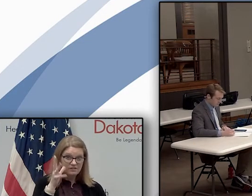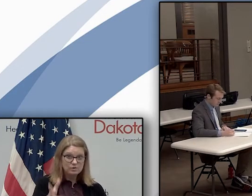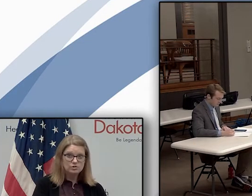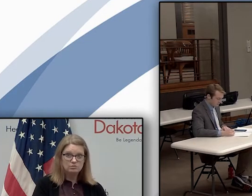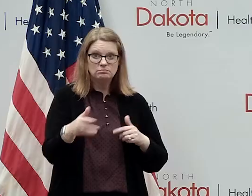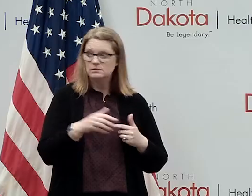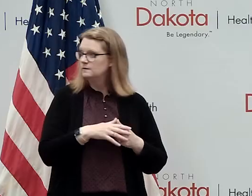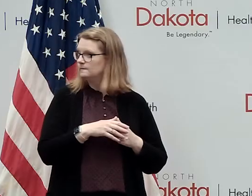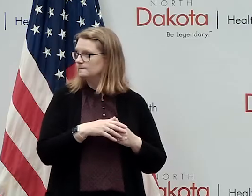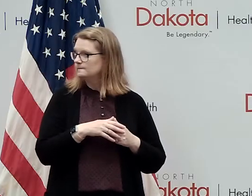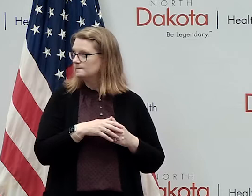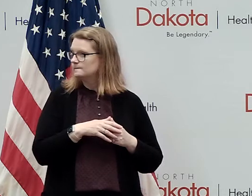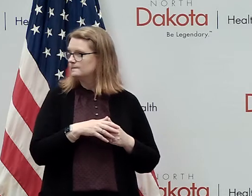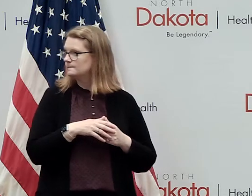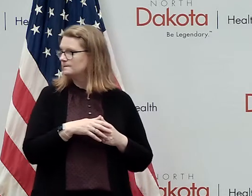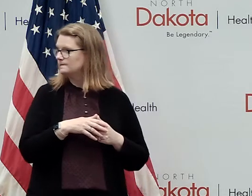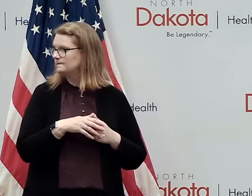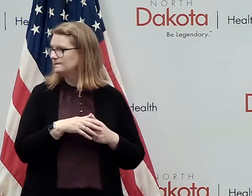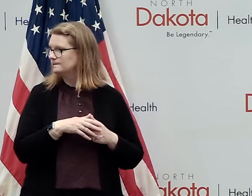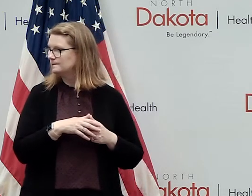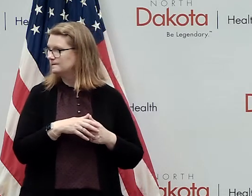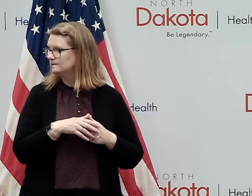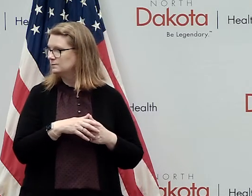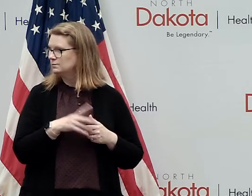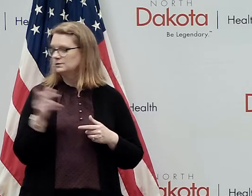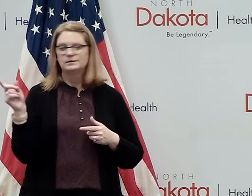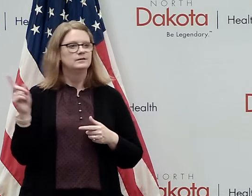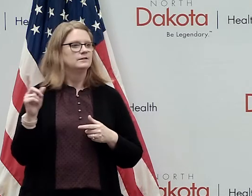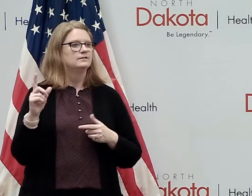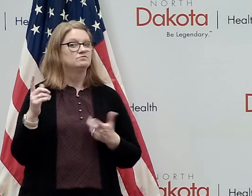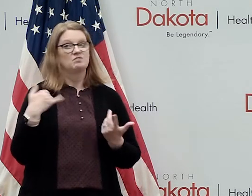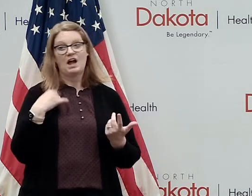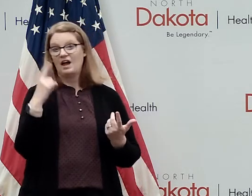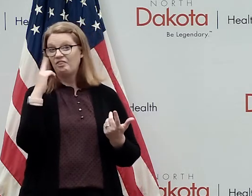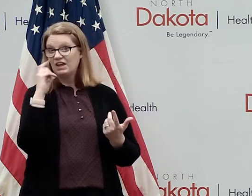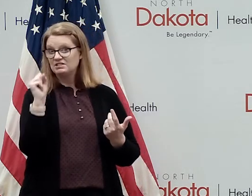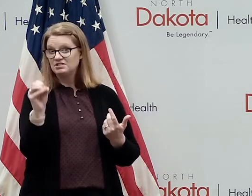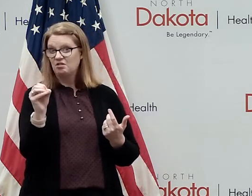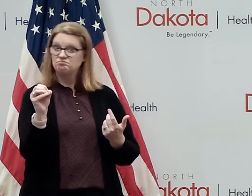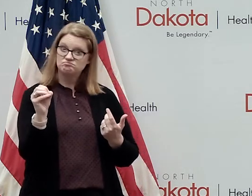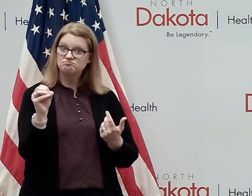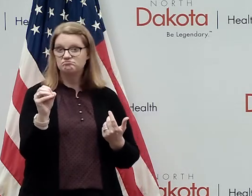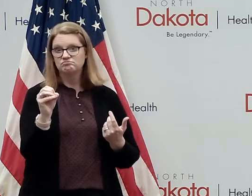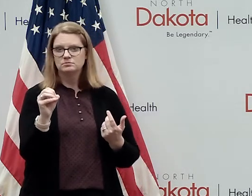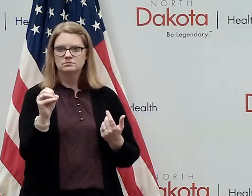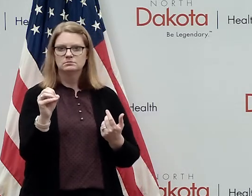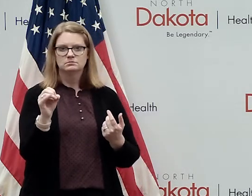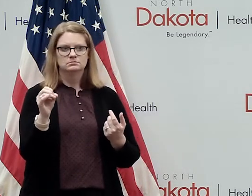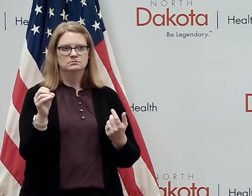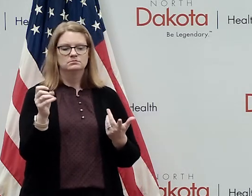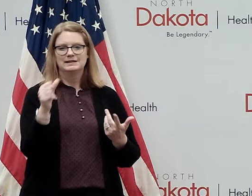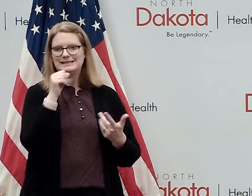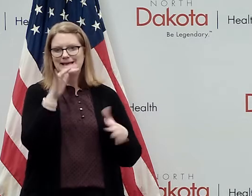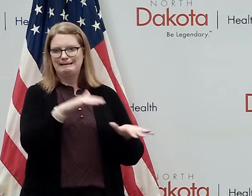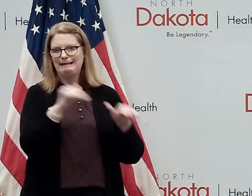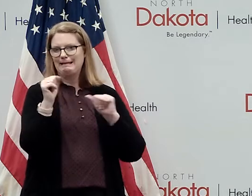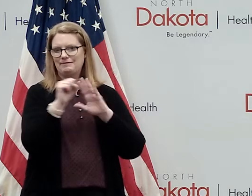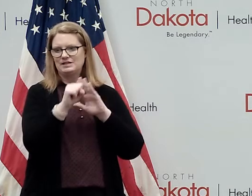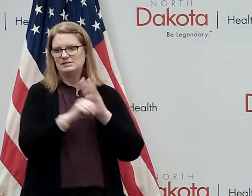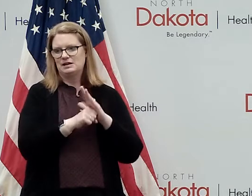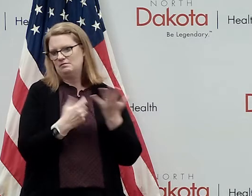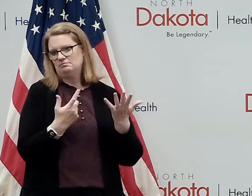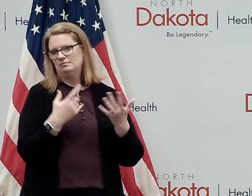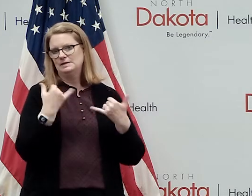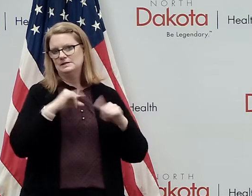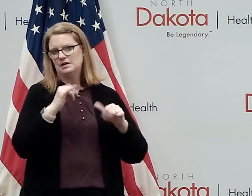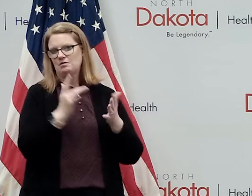point? the answer from is I believe so. People say I believe so. I don't think it went anywhere. I don't think it left the state, so it may still just be in